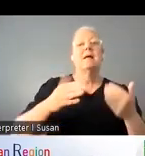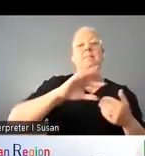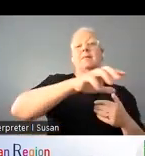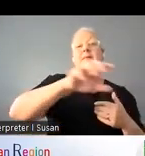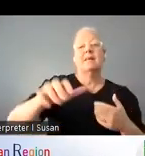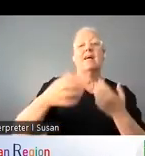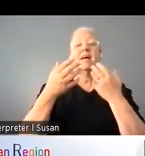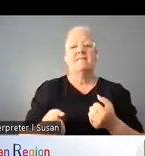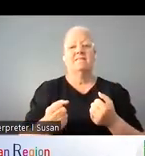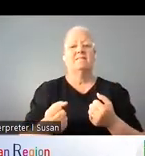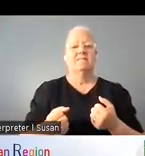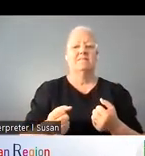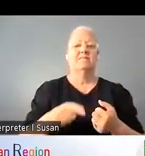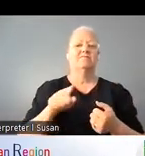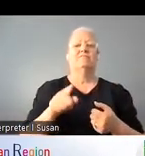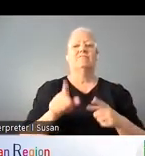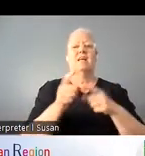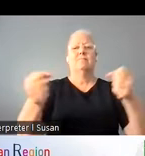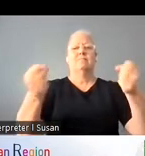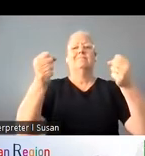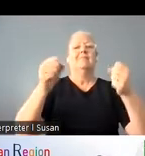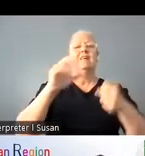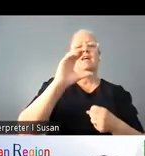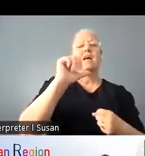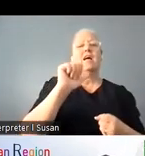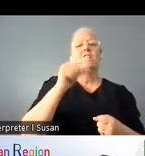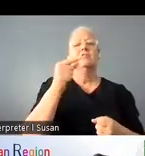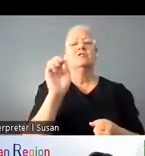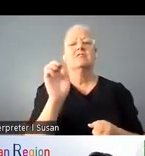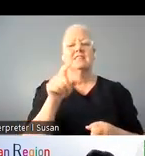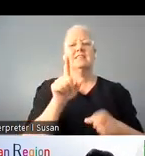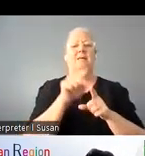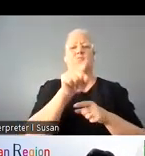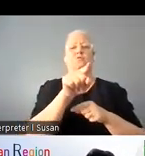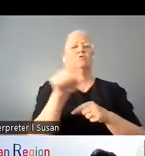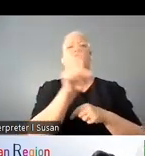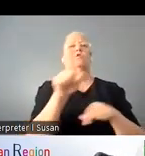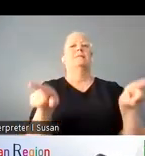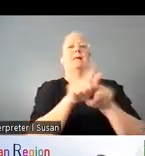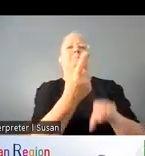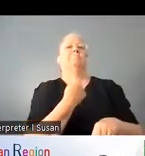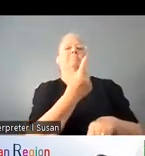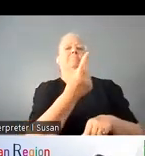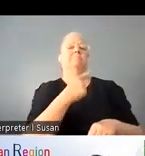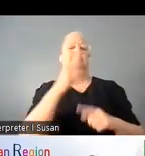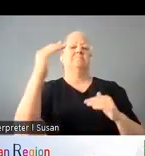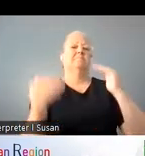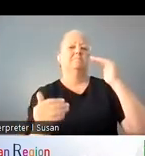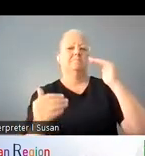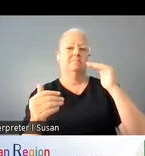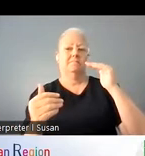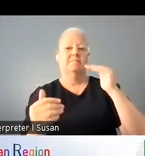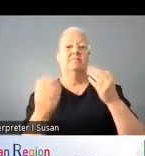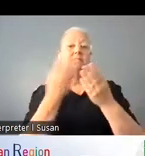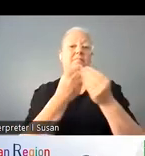they are considered not sane, quote unquote, sane enough. Thousands of young people with psychosocial disability are